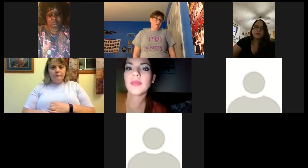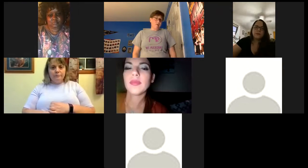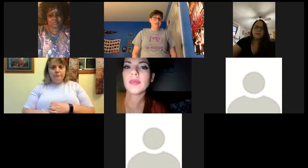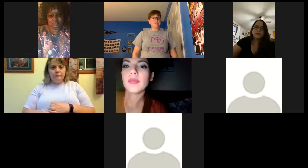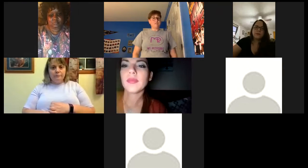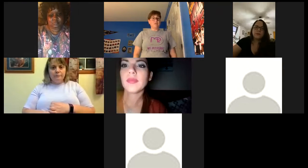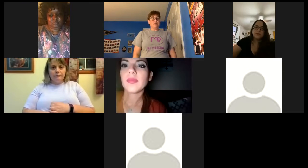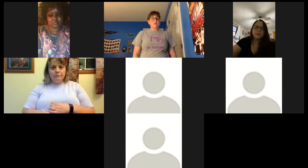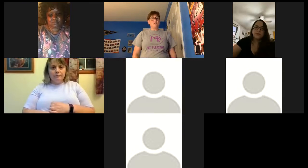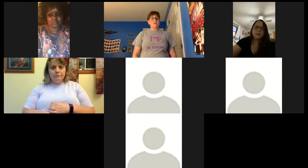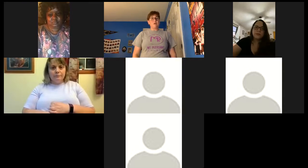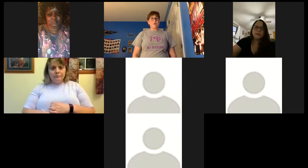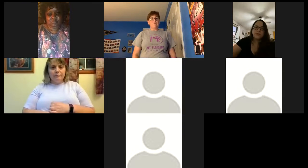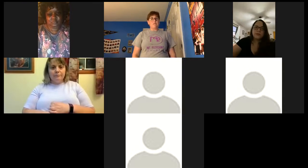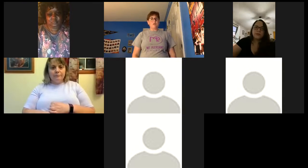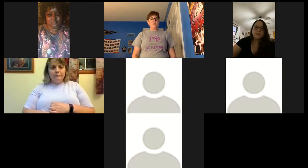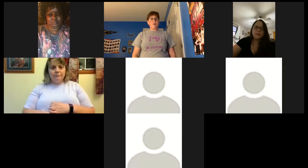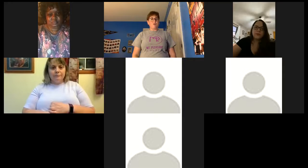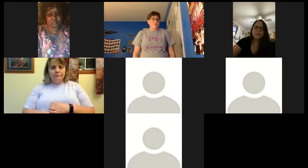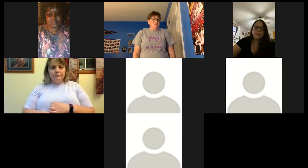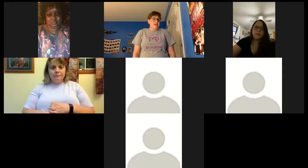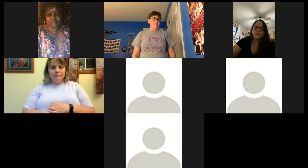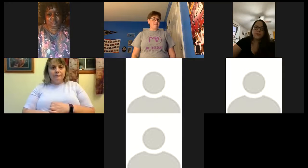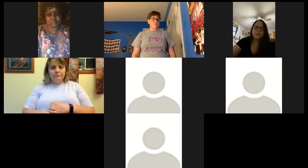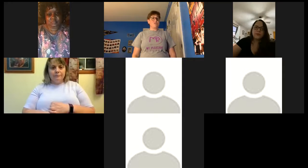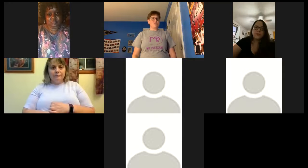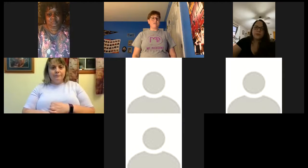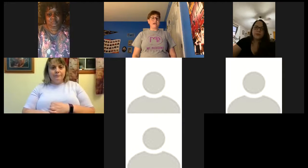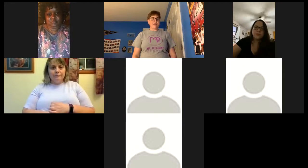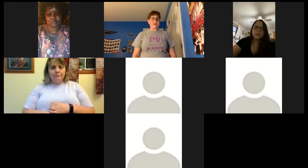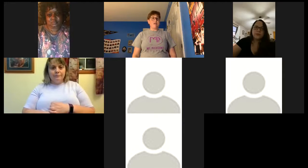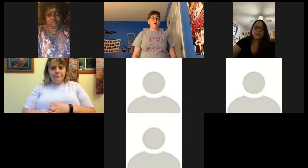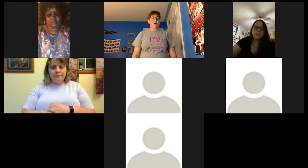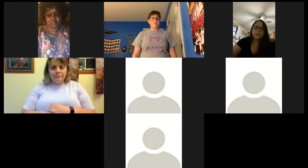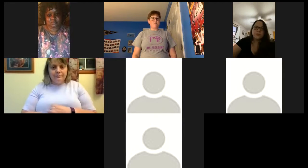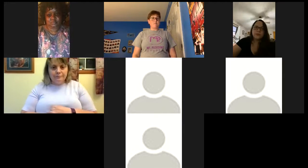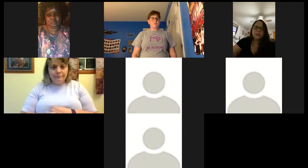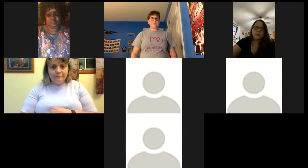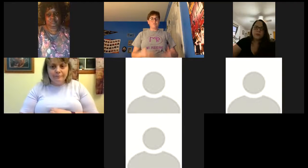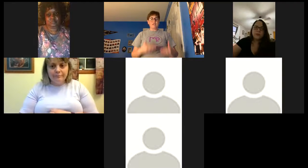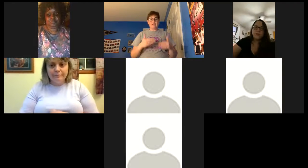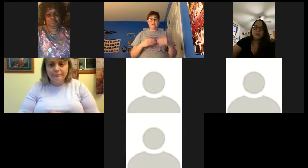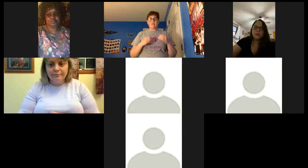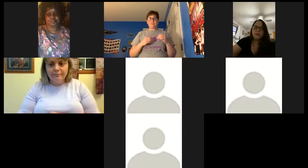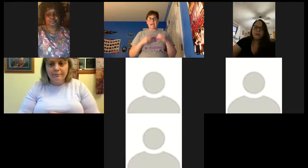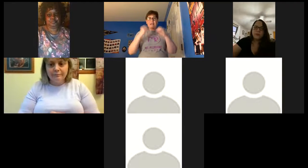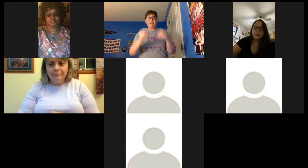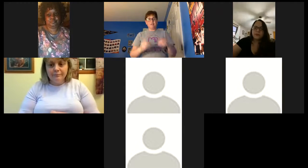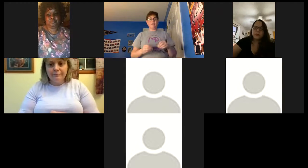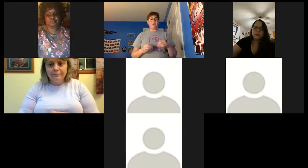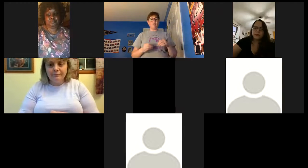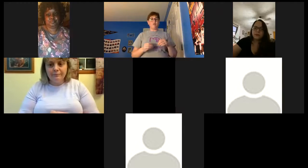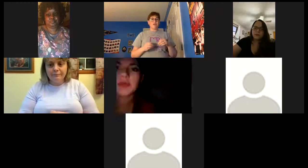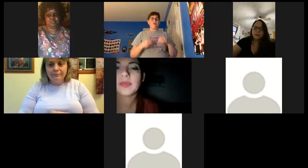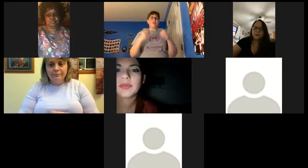it that way. So, you know, if you all are good with that, maybe we'll just do that. So that instead of just adding,